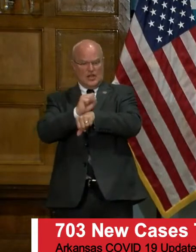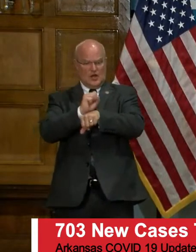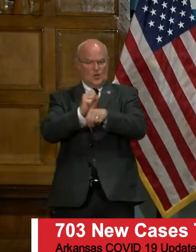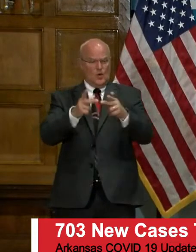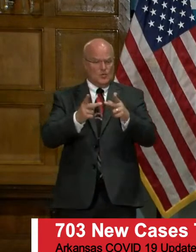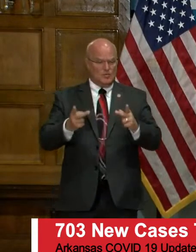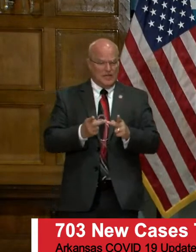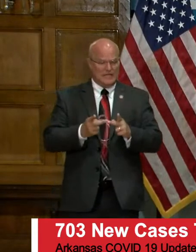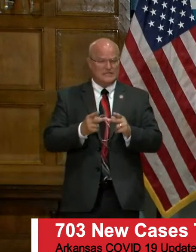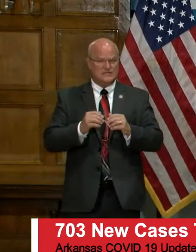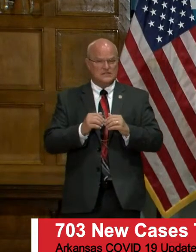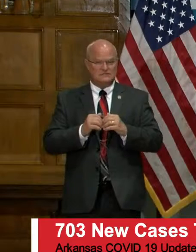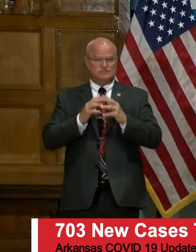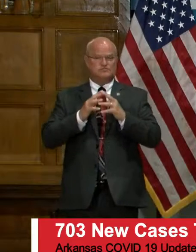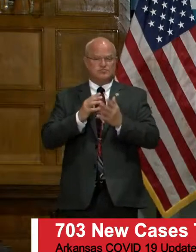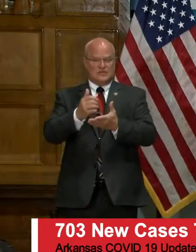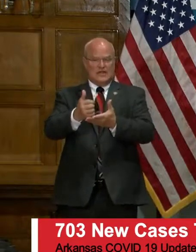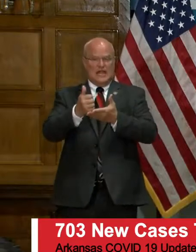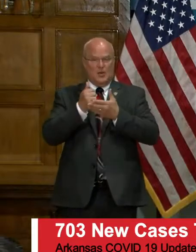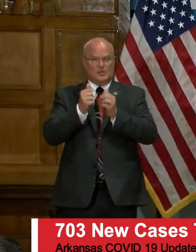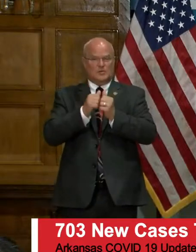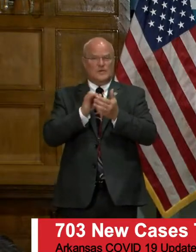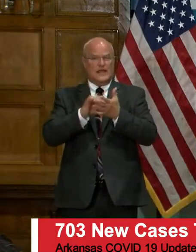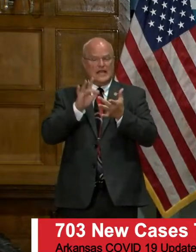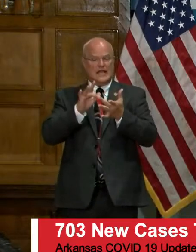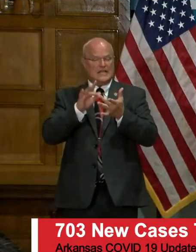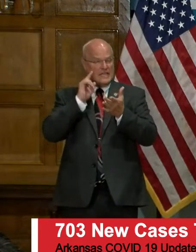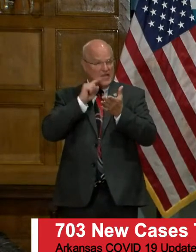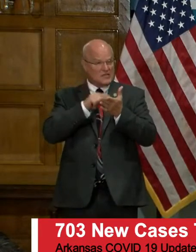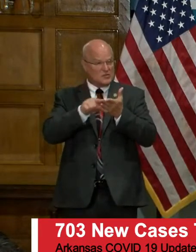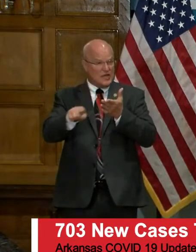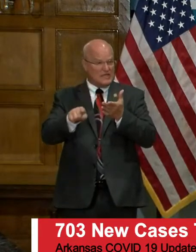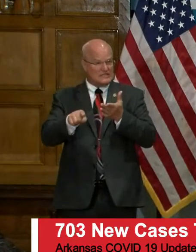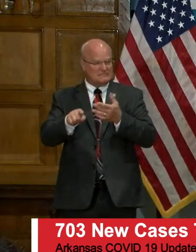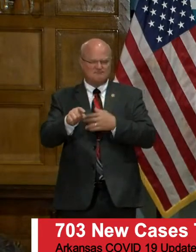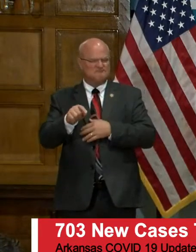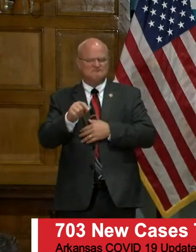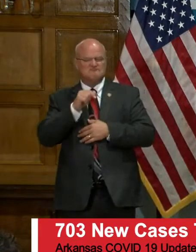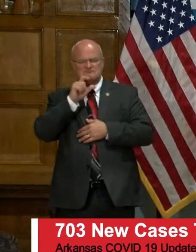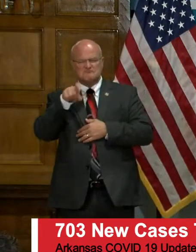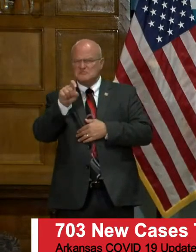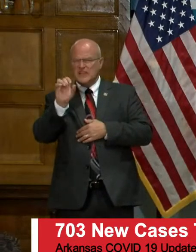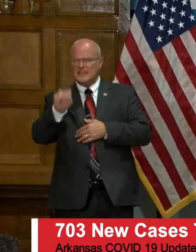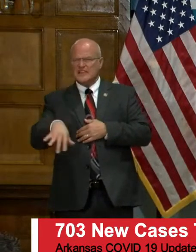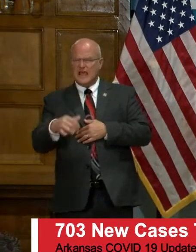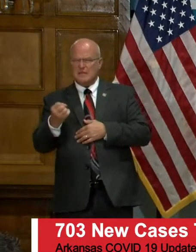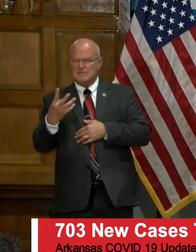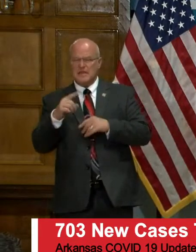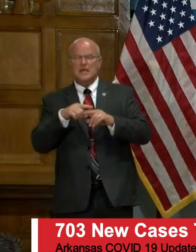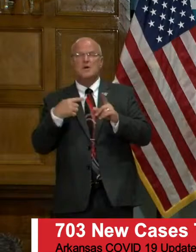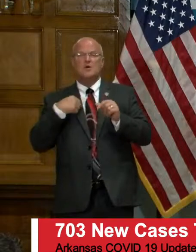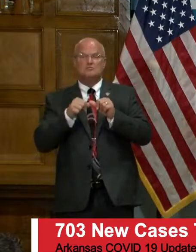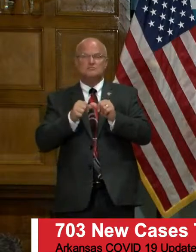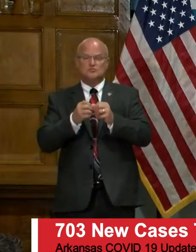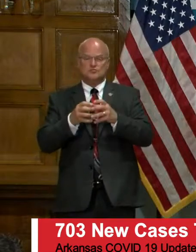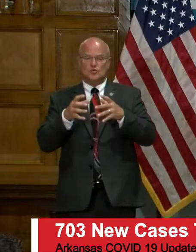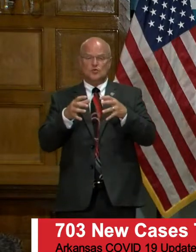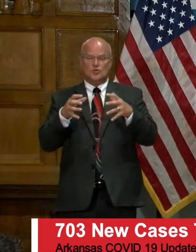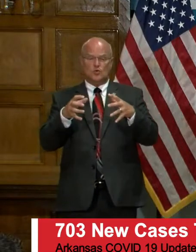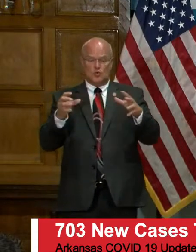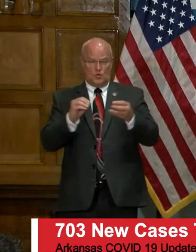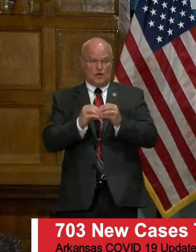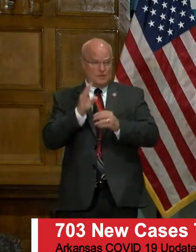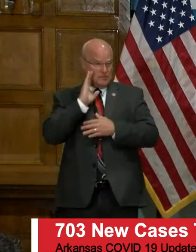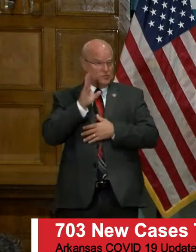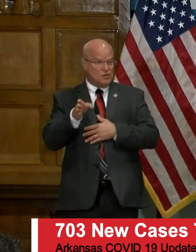sites to enable us to help us with that contact tracing. I don't think we'll need that many, but we'll continue to grow our